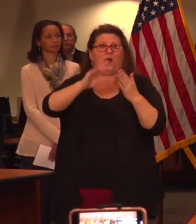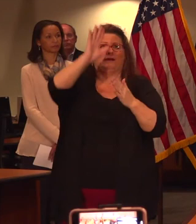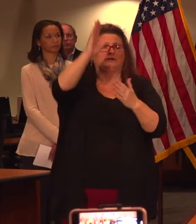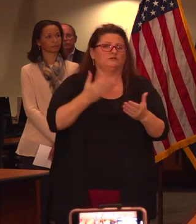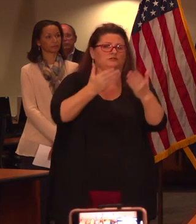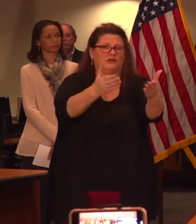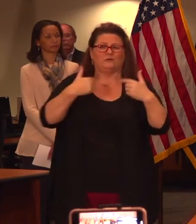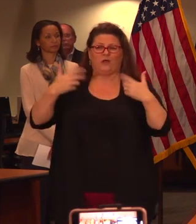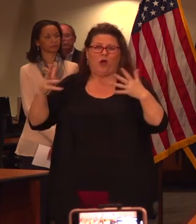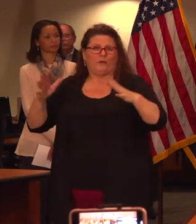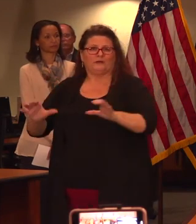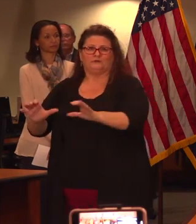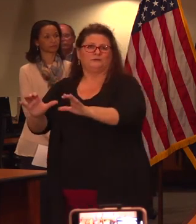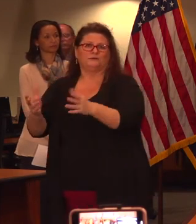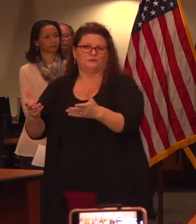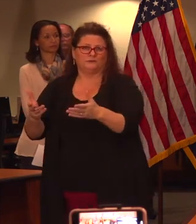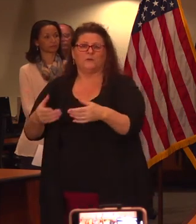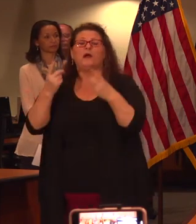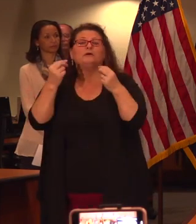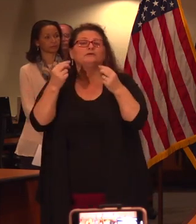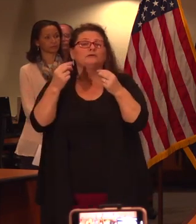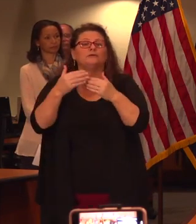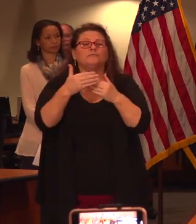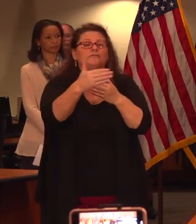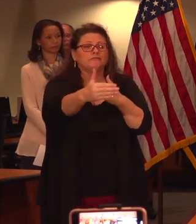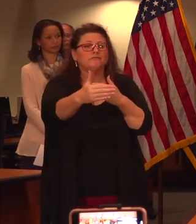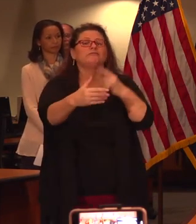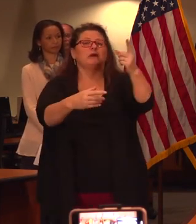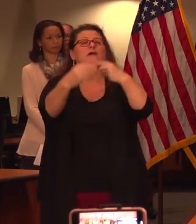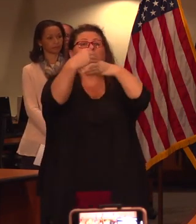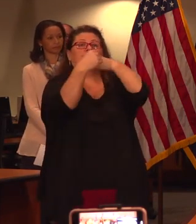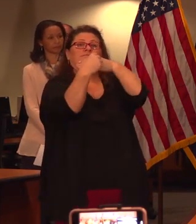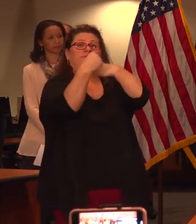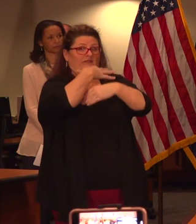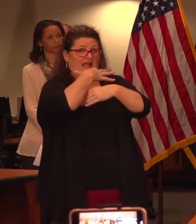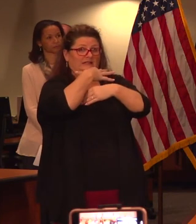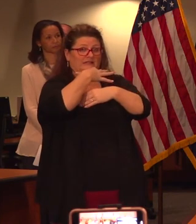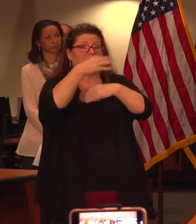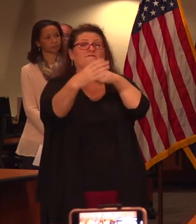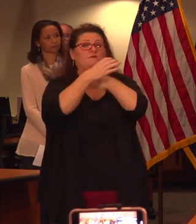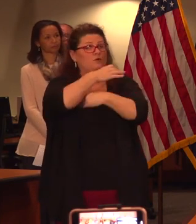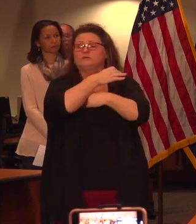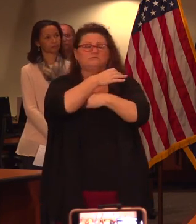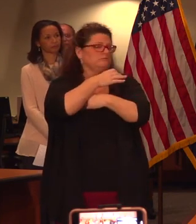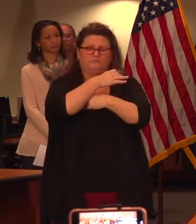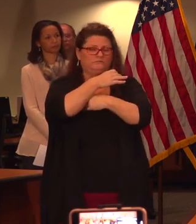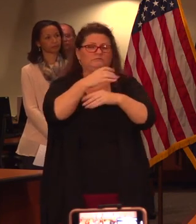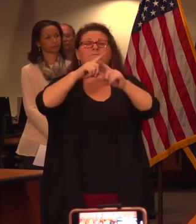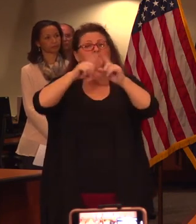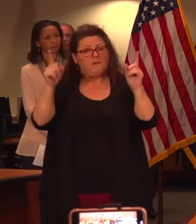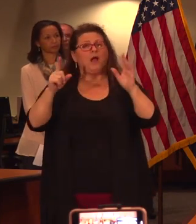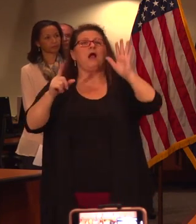either going into the situation or coming out. But it's good to have the president and the entire administration,